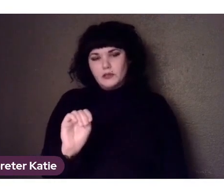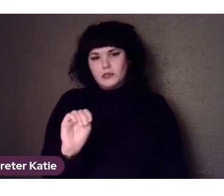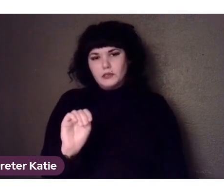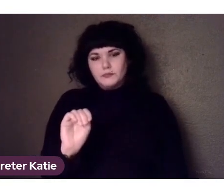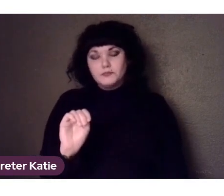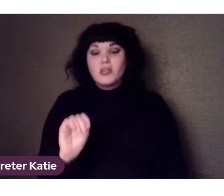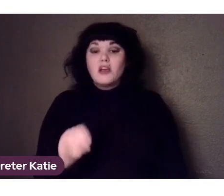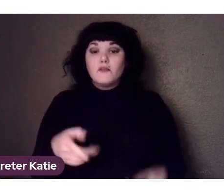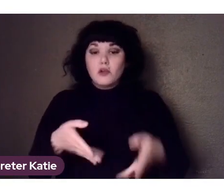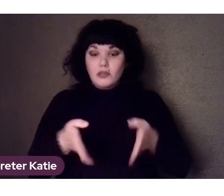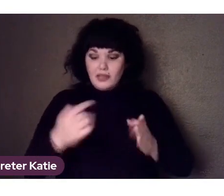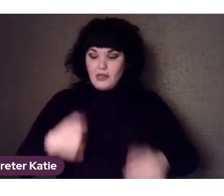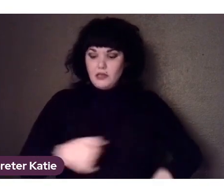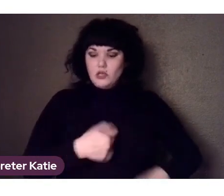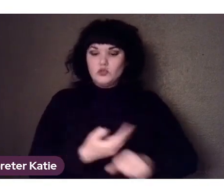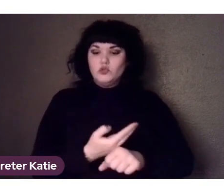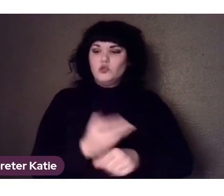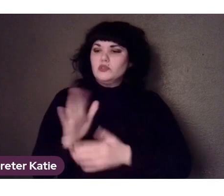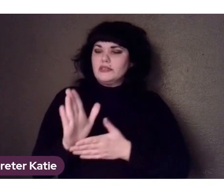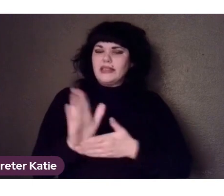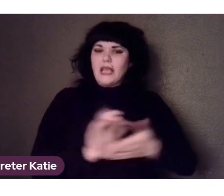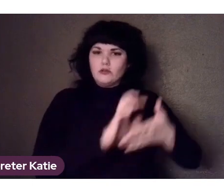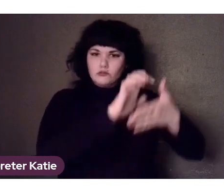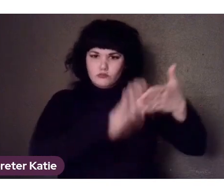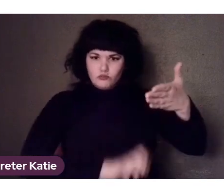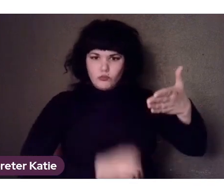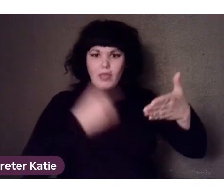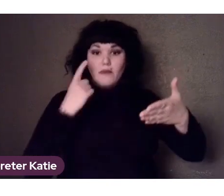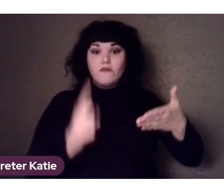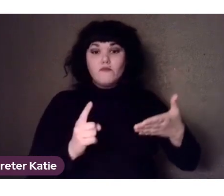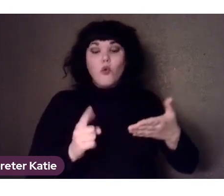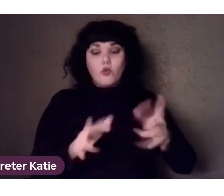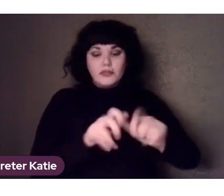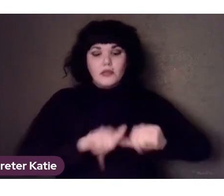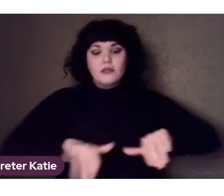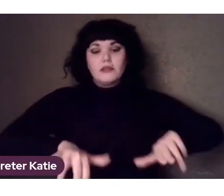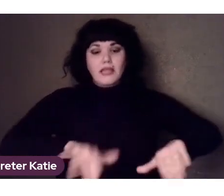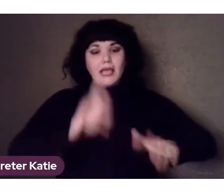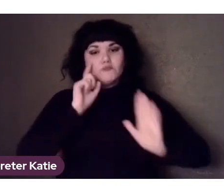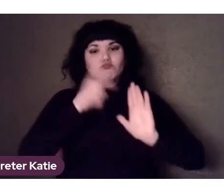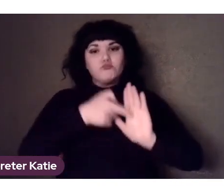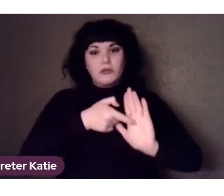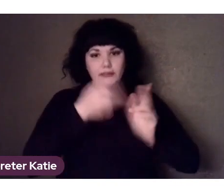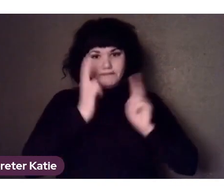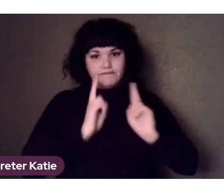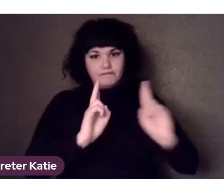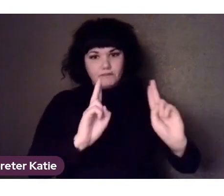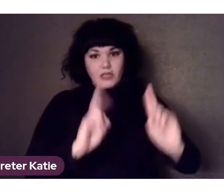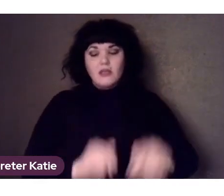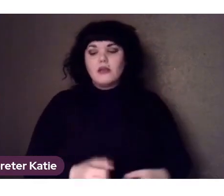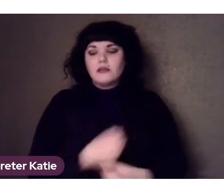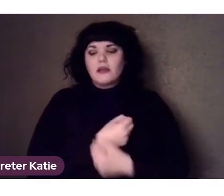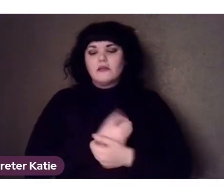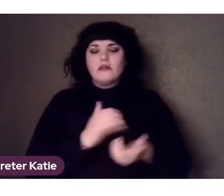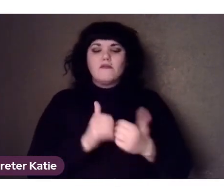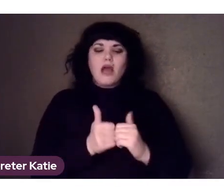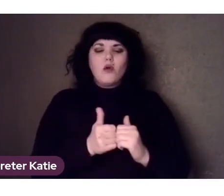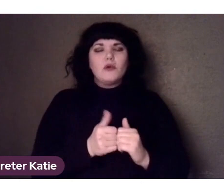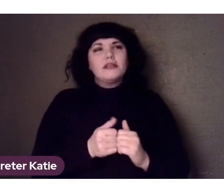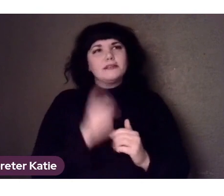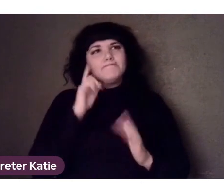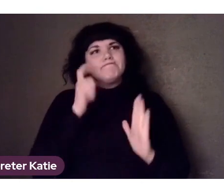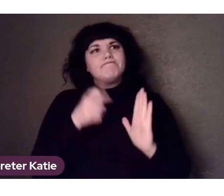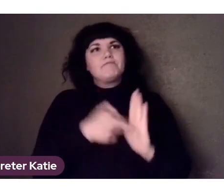template. I think it's beautiful. And I love how it acknowledges the connection that we have between multiple communities within the